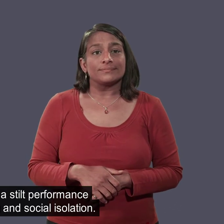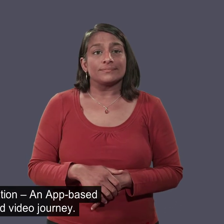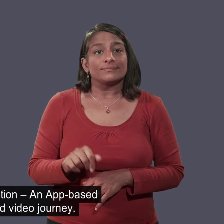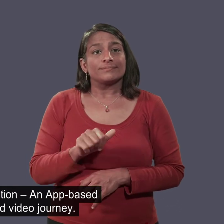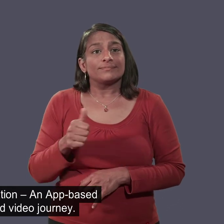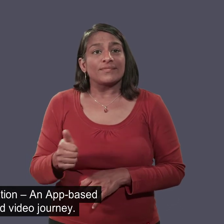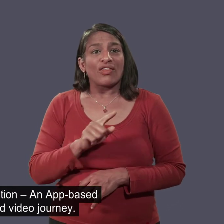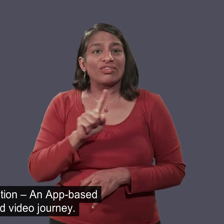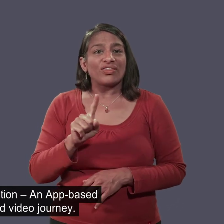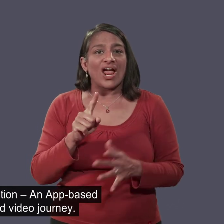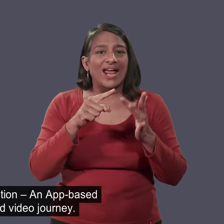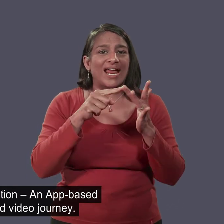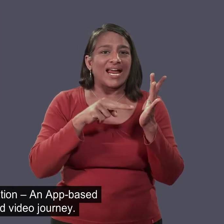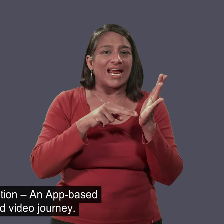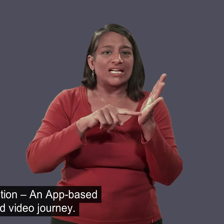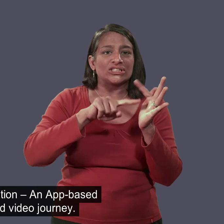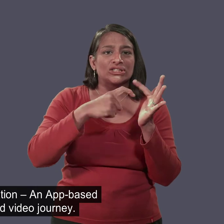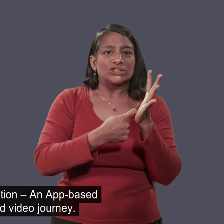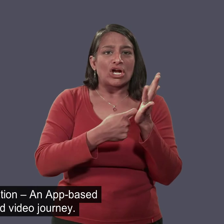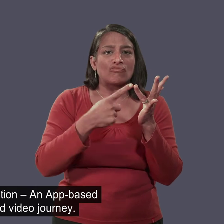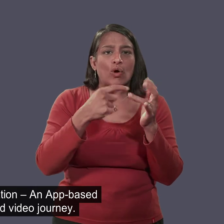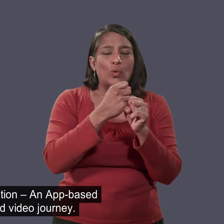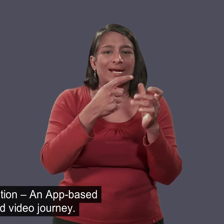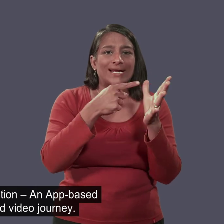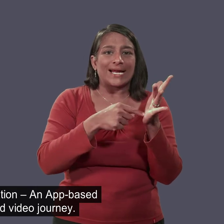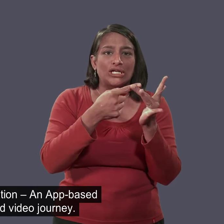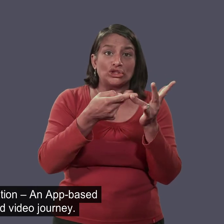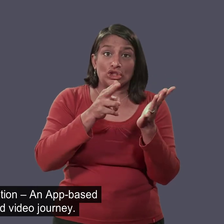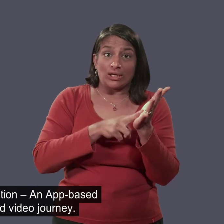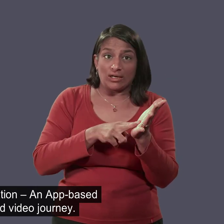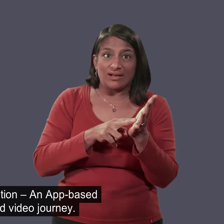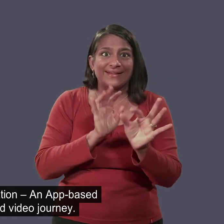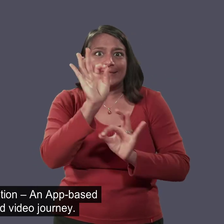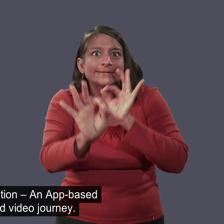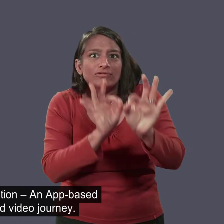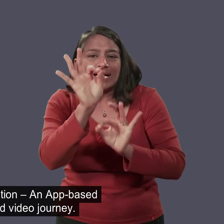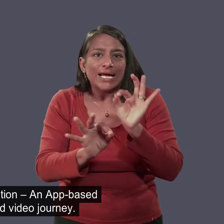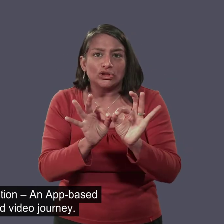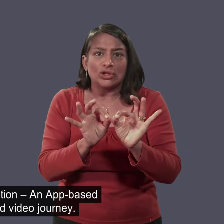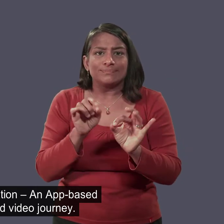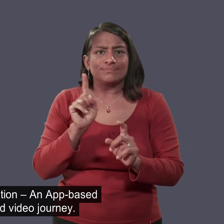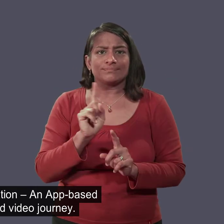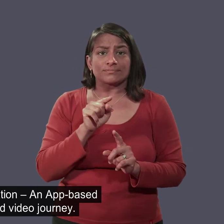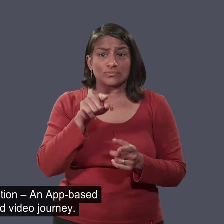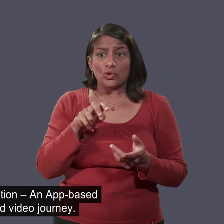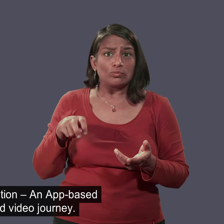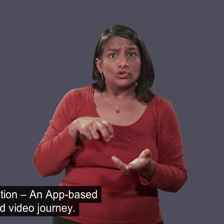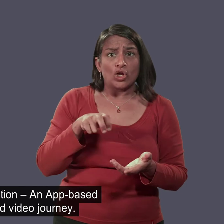The Interrogation, an app-based audio and video journey, which is captioned and